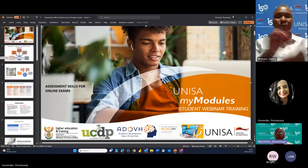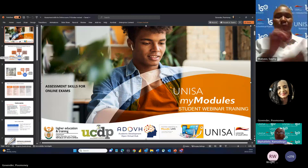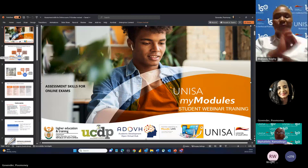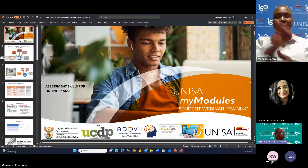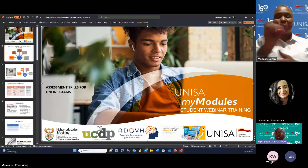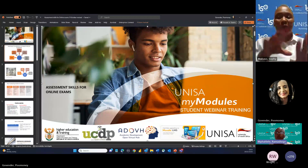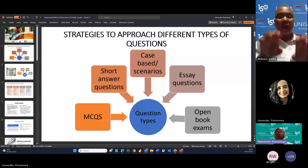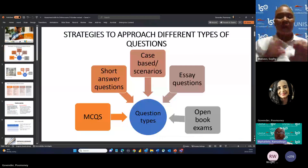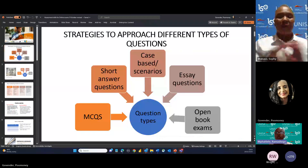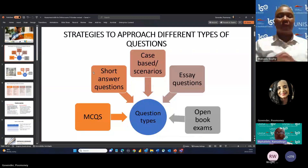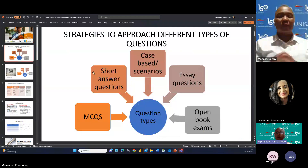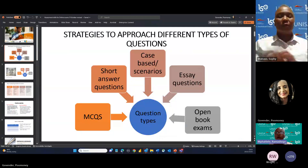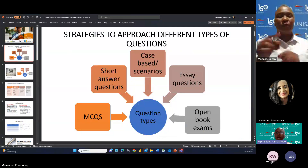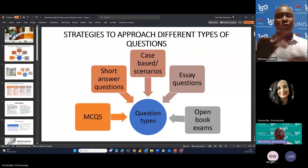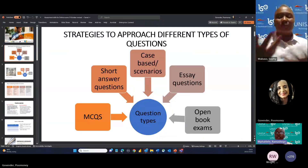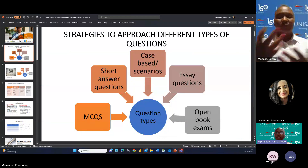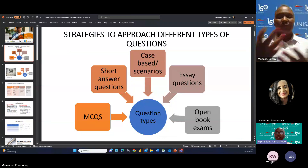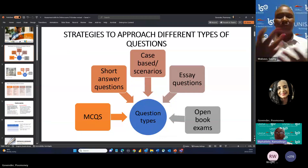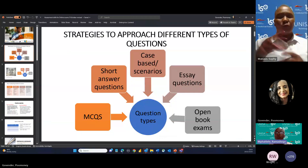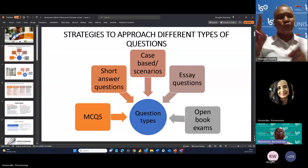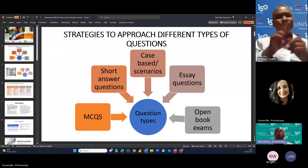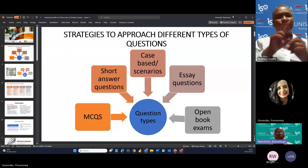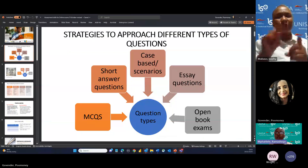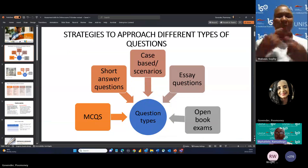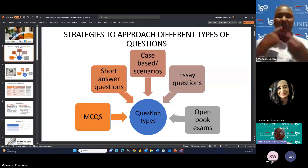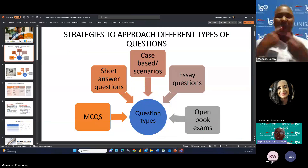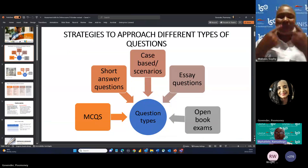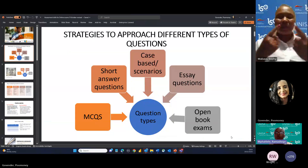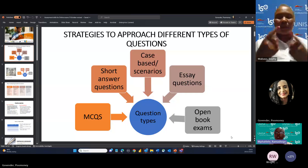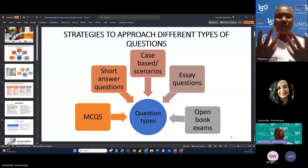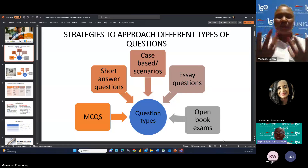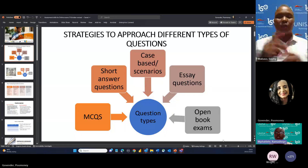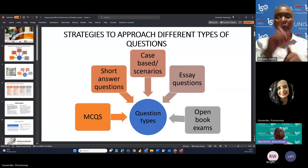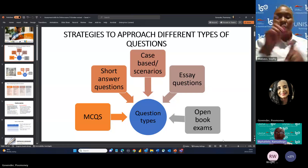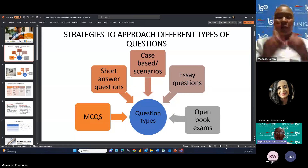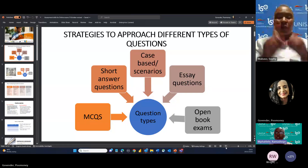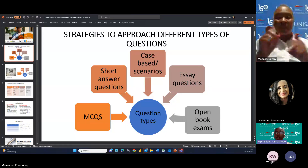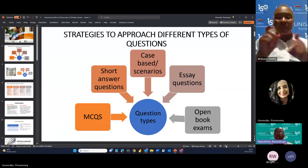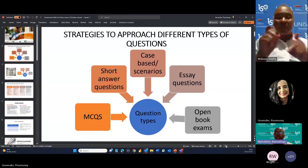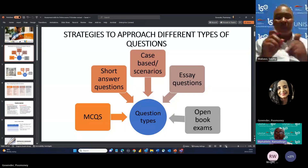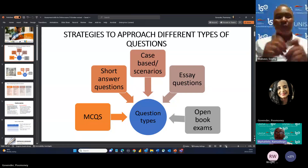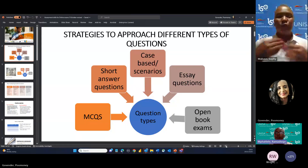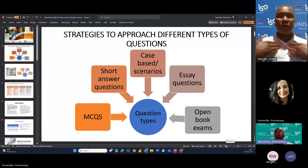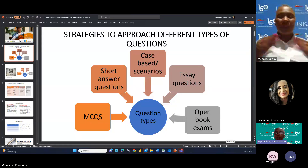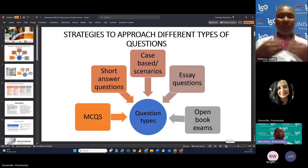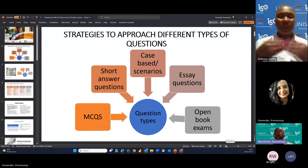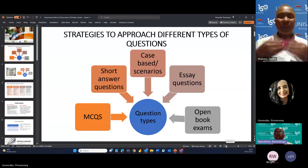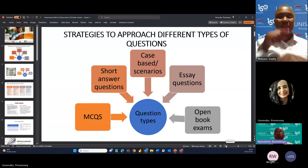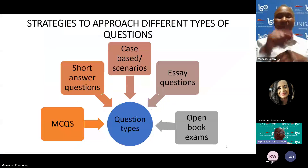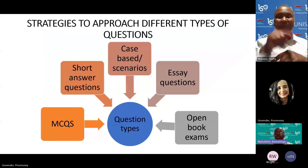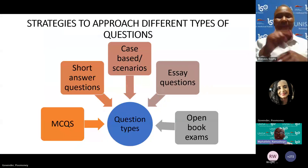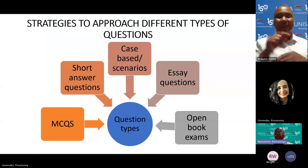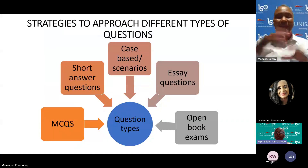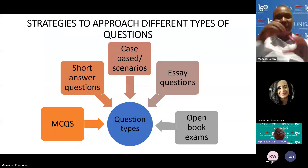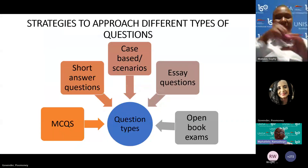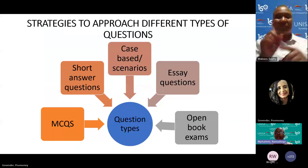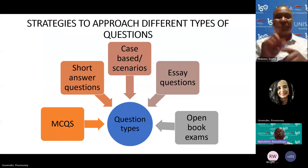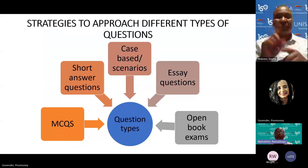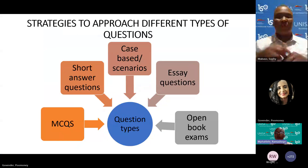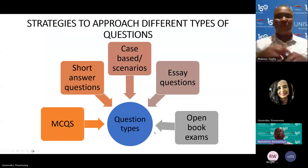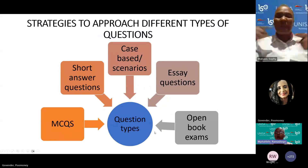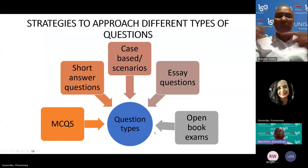exams, you're mostly looking for answers to the questions, you're studying the content, but what is